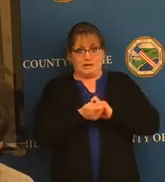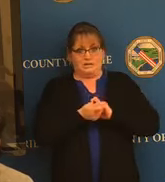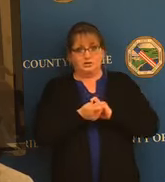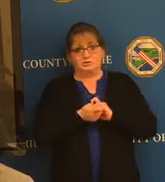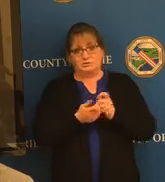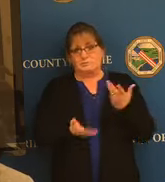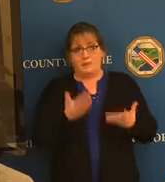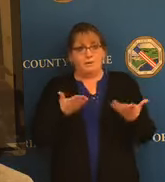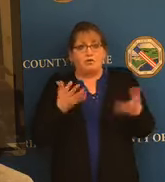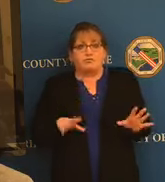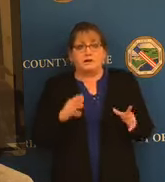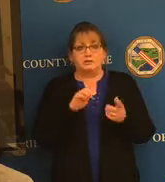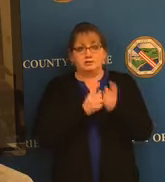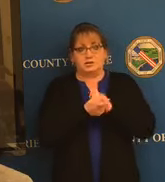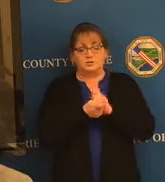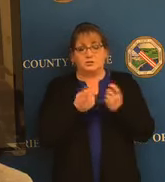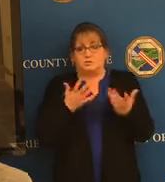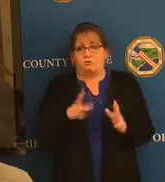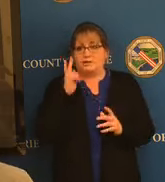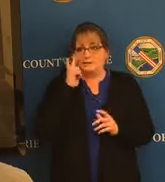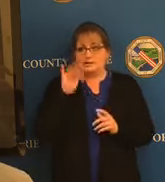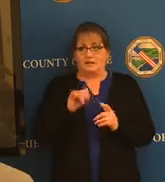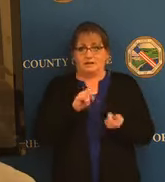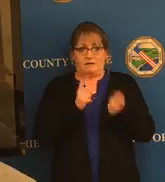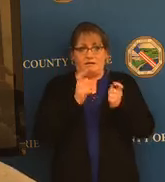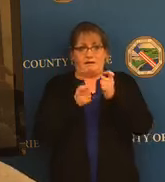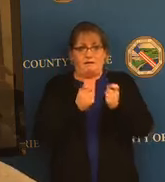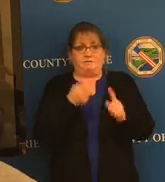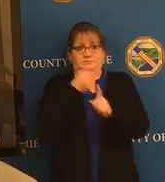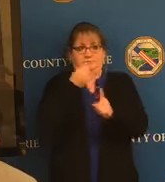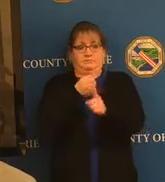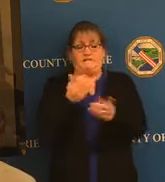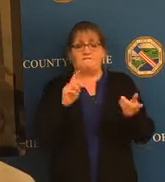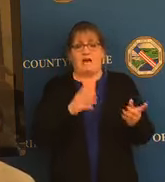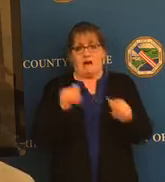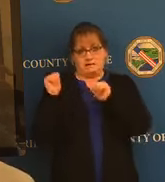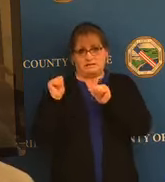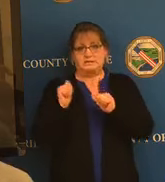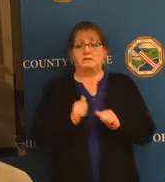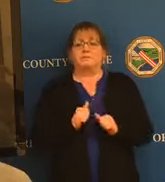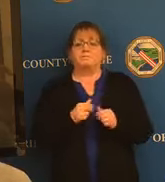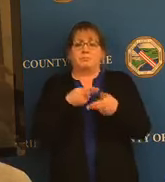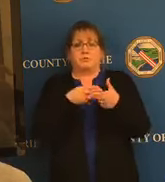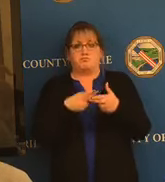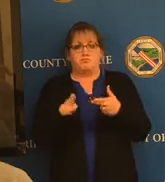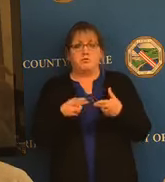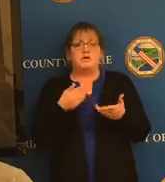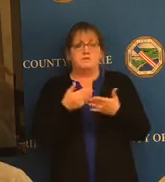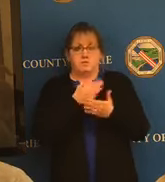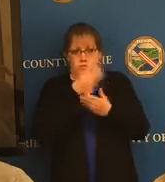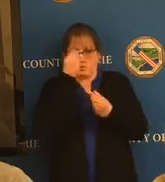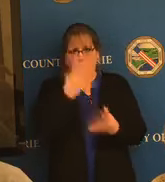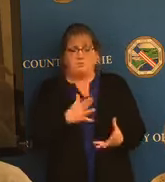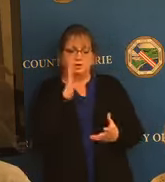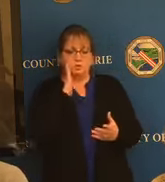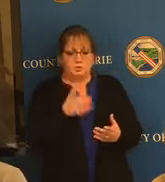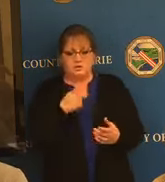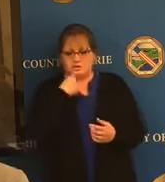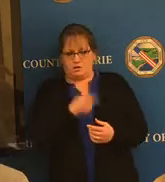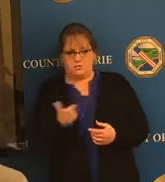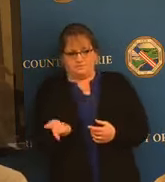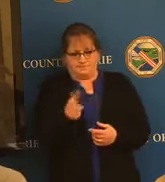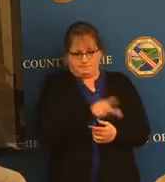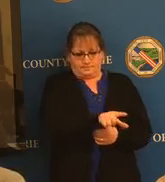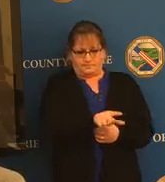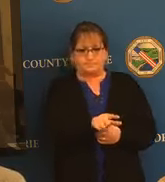changed because that's what we've been seeing. Just a brief update, and I'll actually turn it over to the doctor to talk about